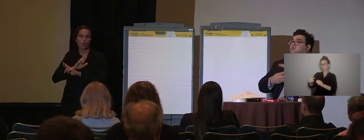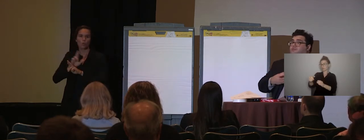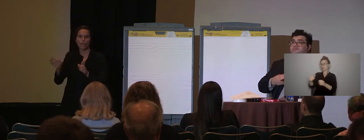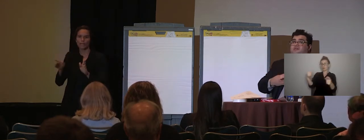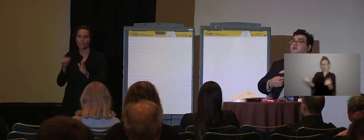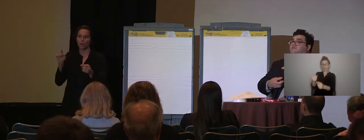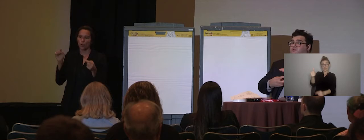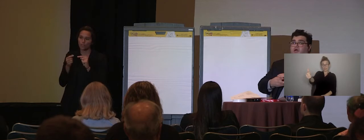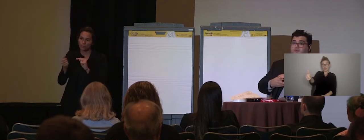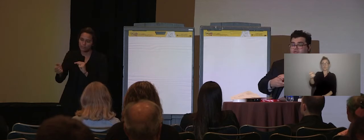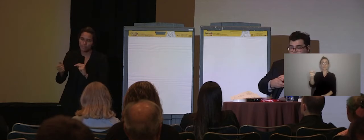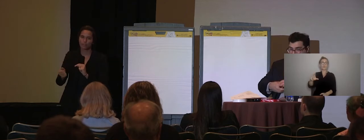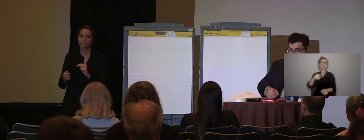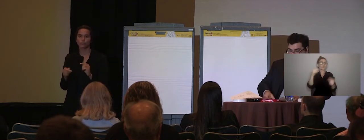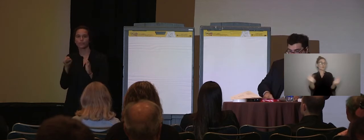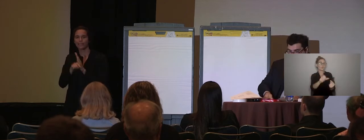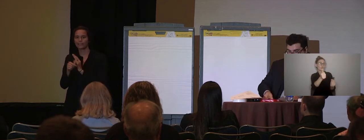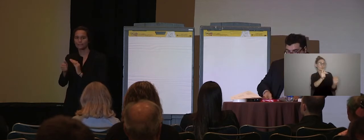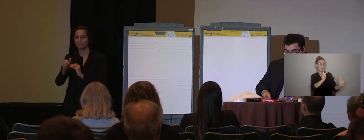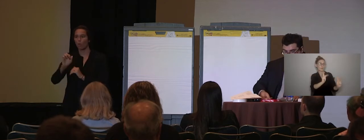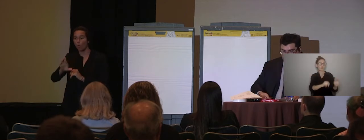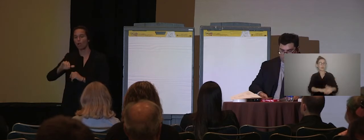of hurting themselves or others.